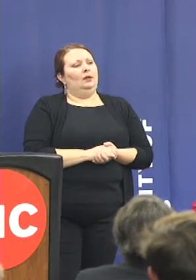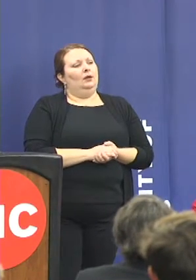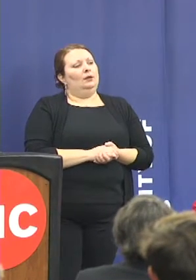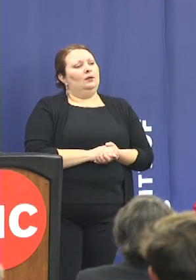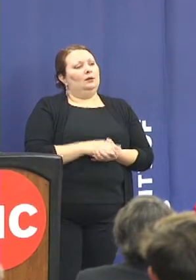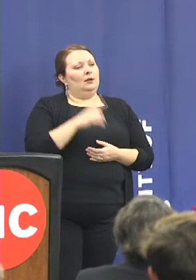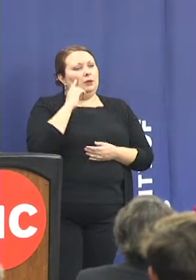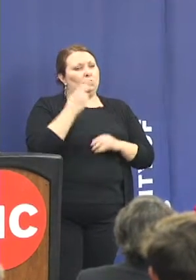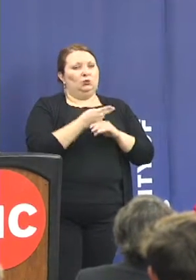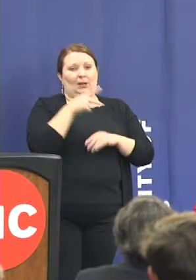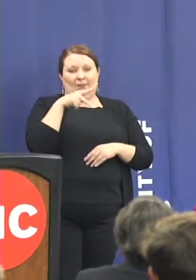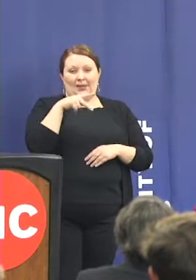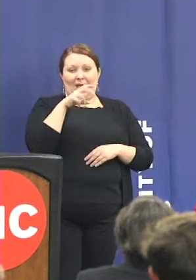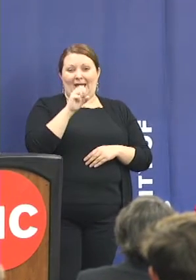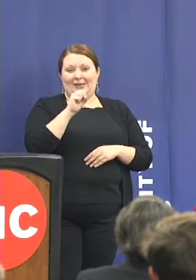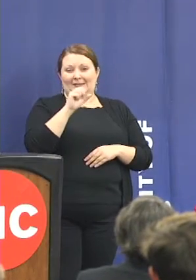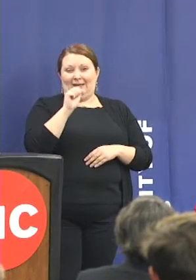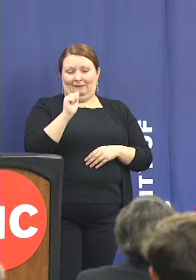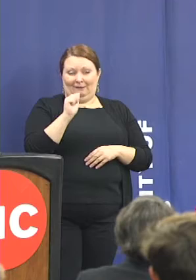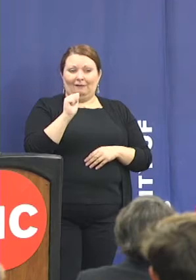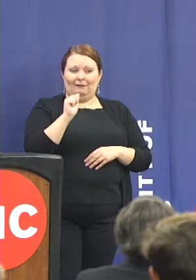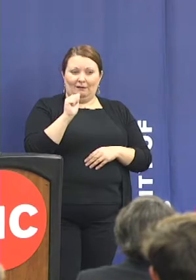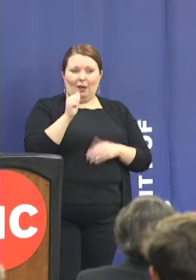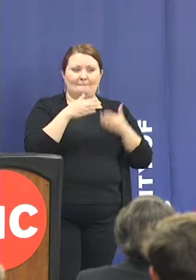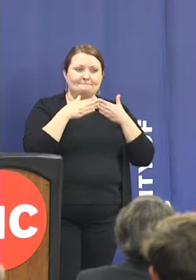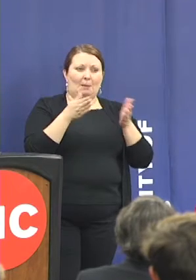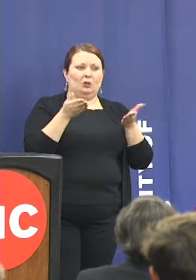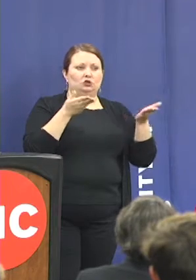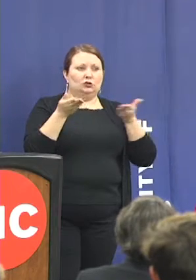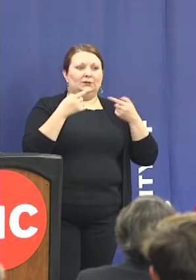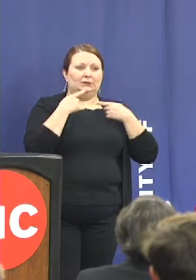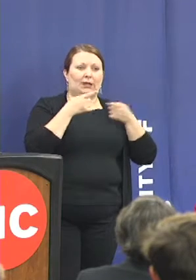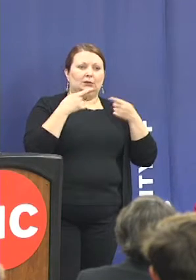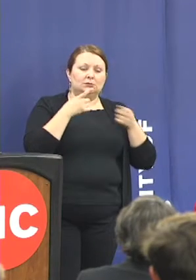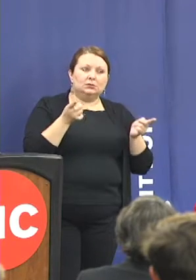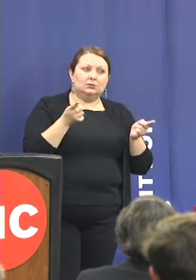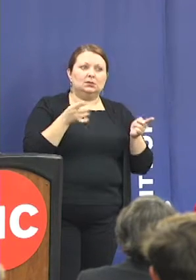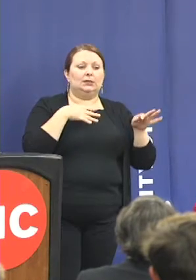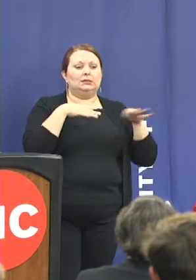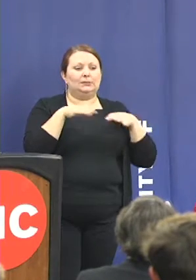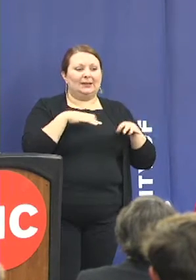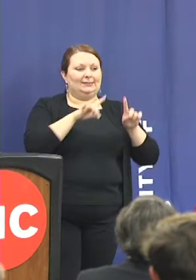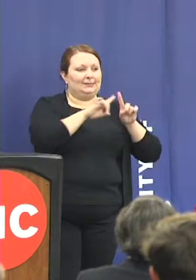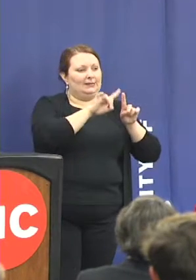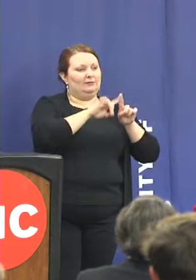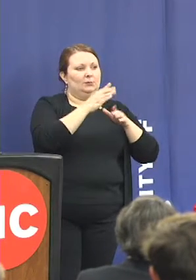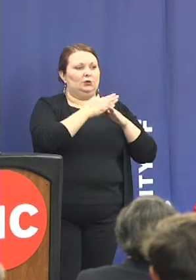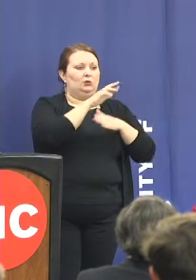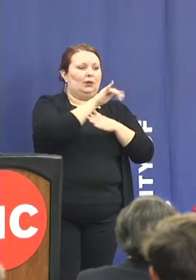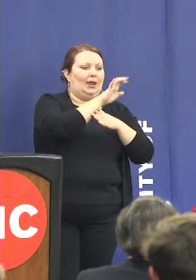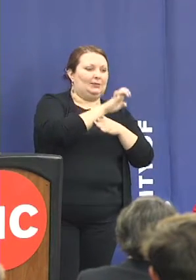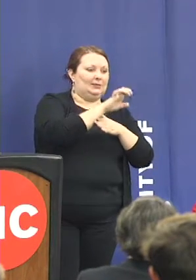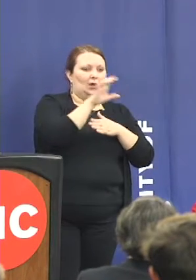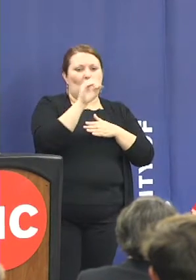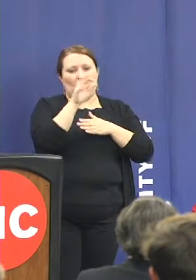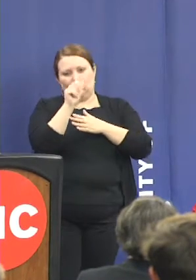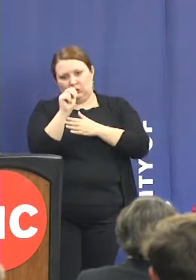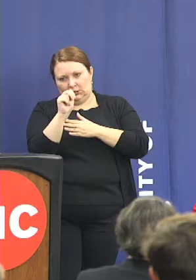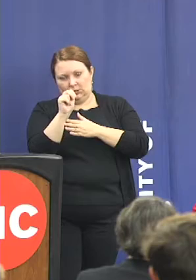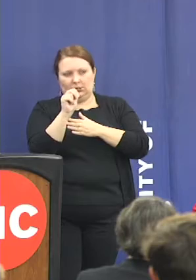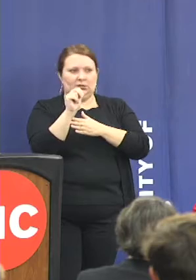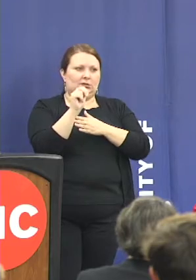is using PSA through public service announcements that kind of explain the difference between race and origin